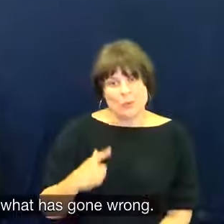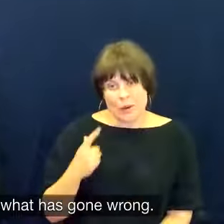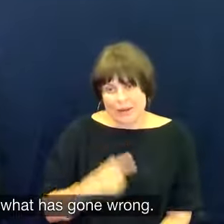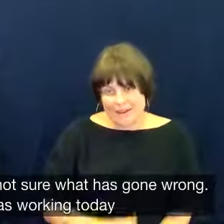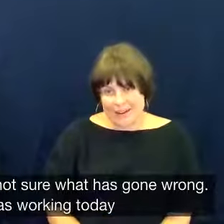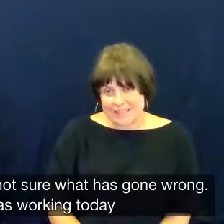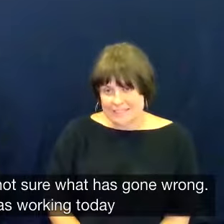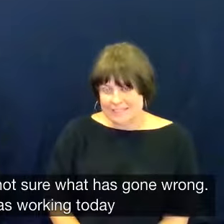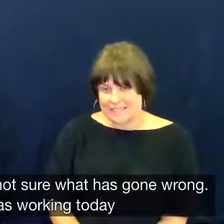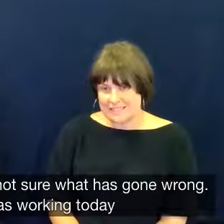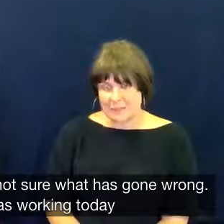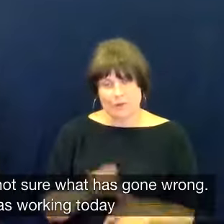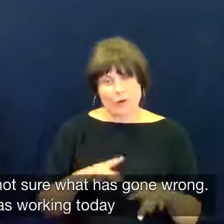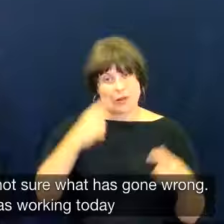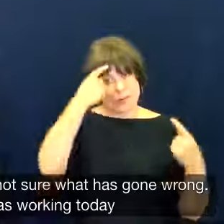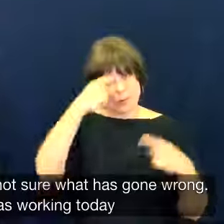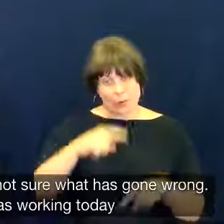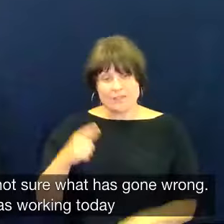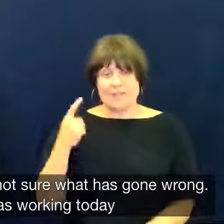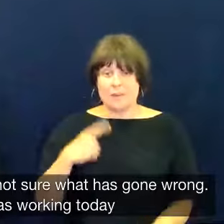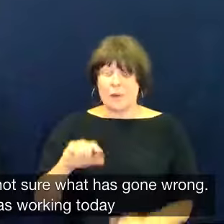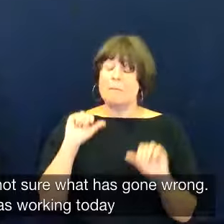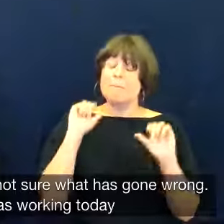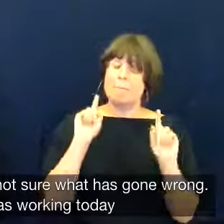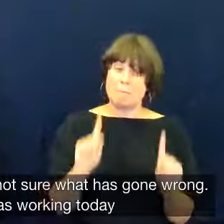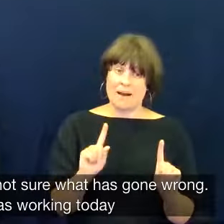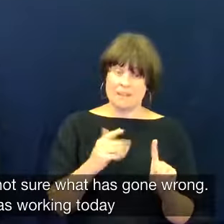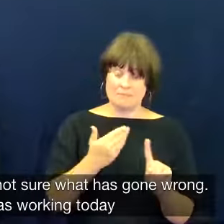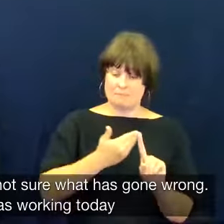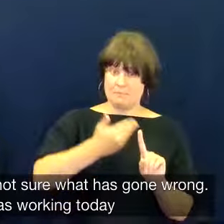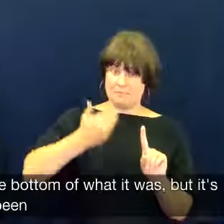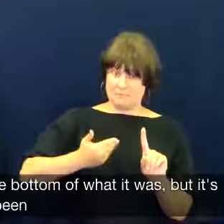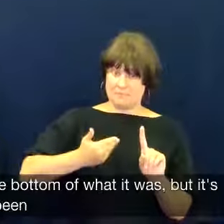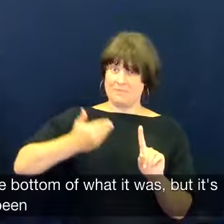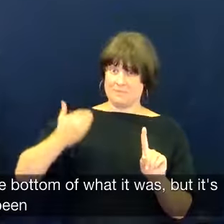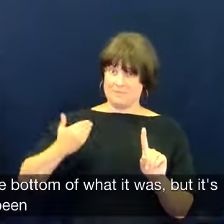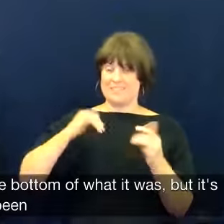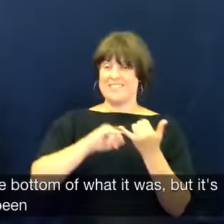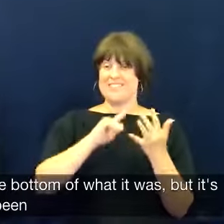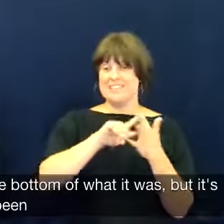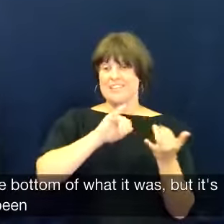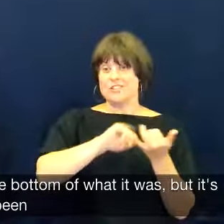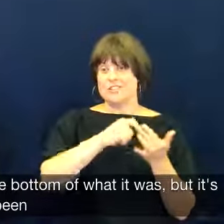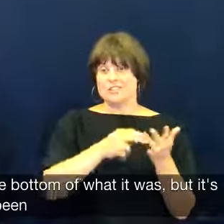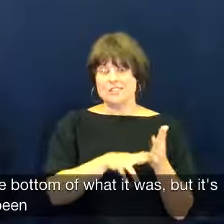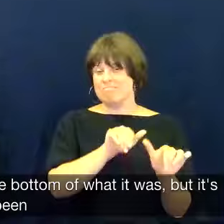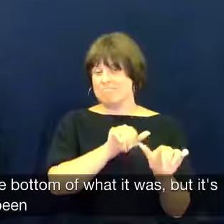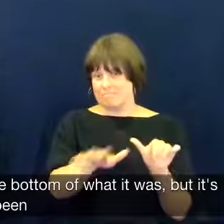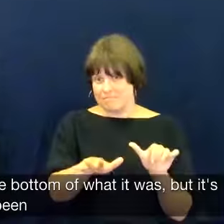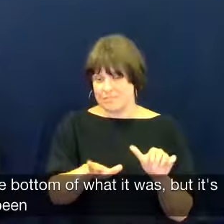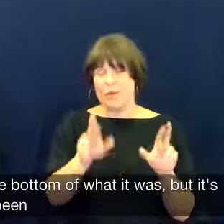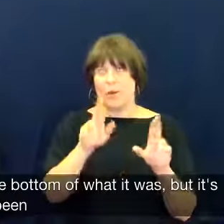still haven't got to the bottom of what it was. But it's been good the last 2 sessions, so I expect it will be fine again next